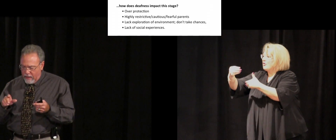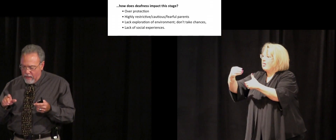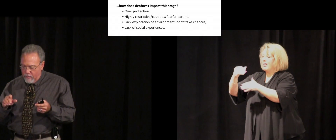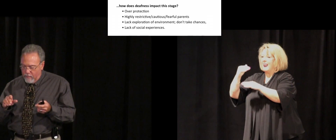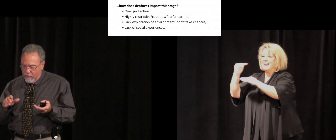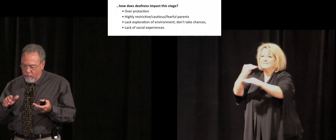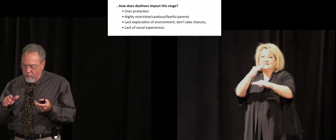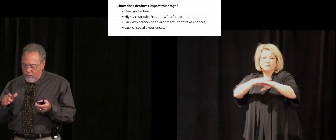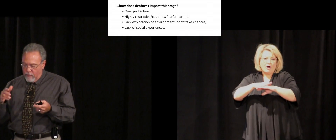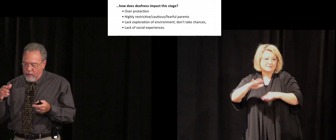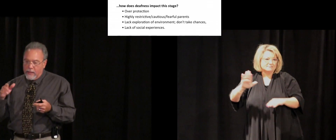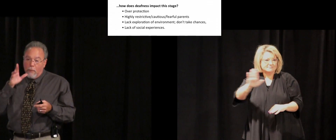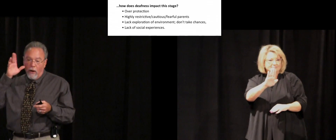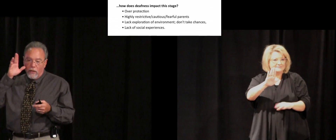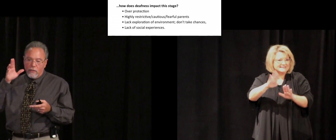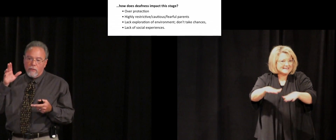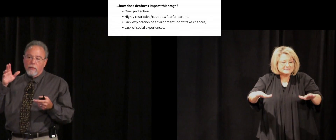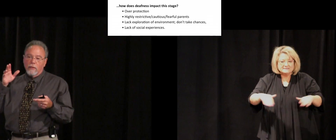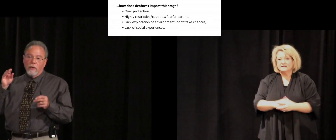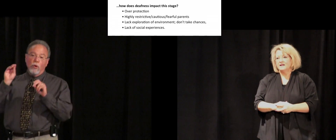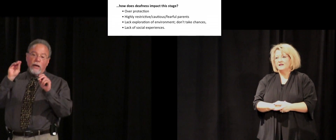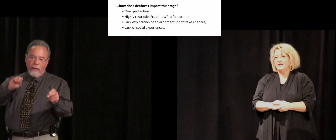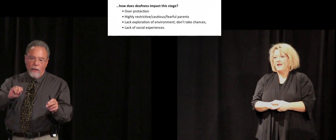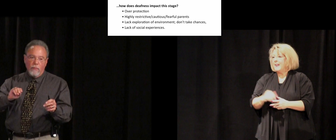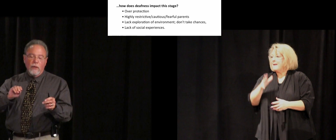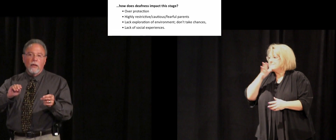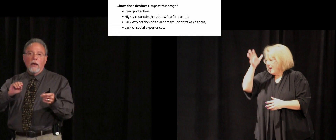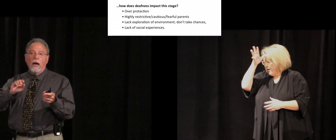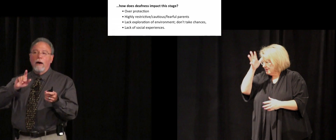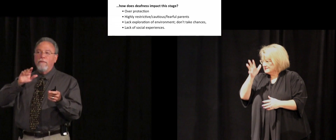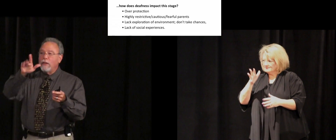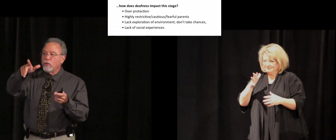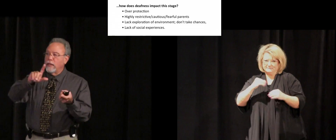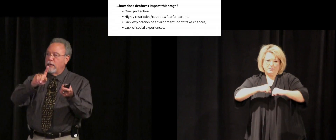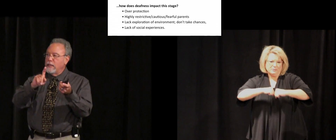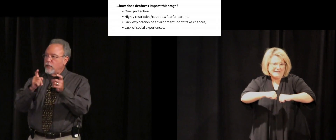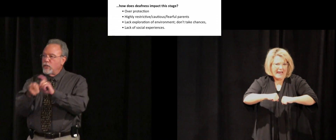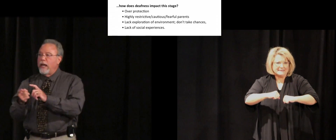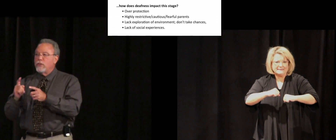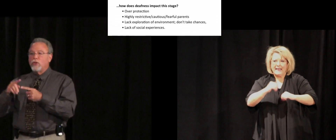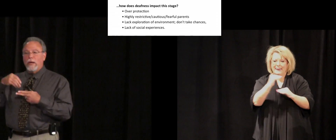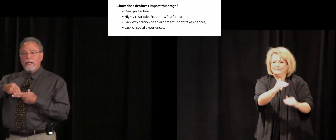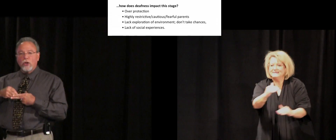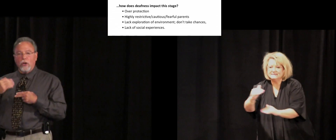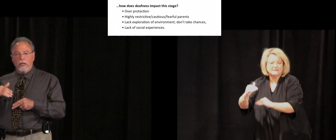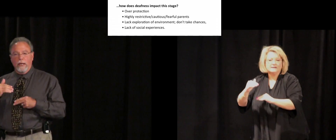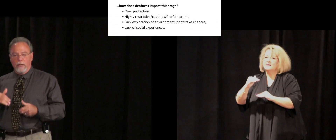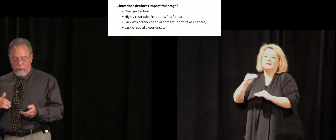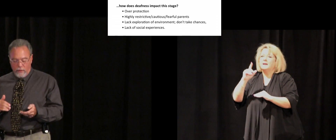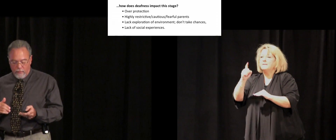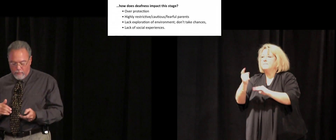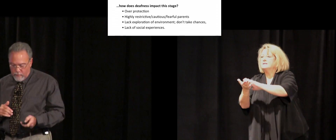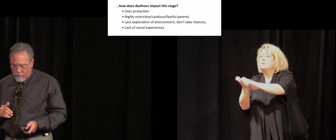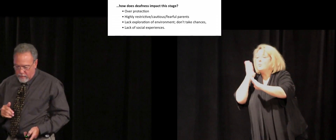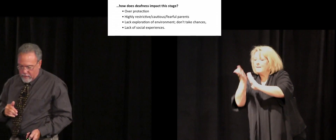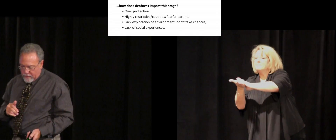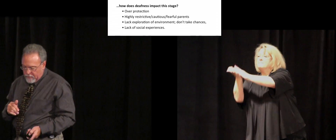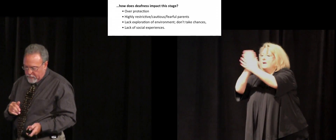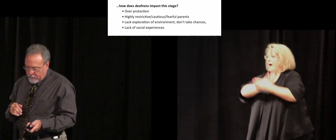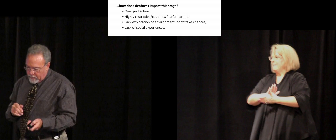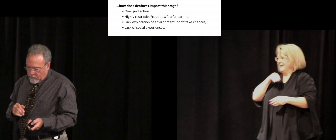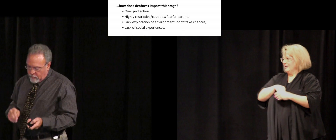controlled. If I do that, I think this consequence may result. Maybe I won't do that. And we'll talk about the impact